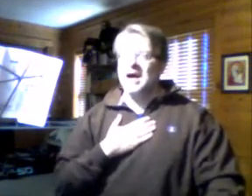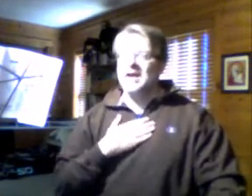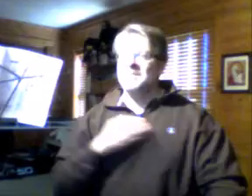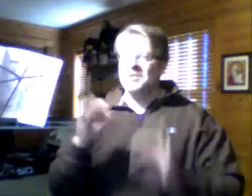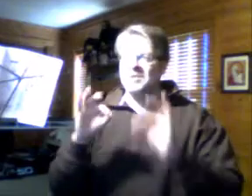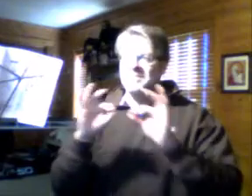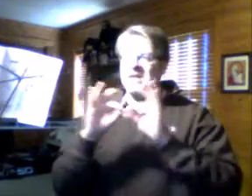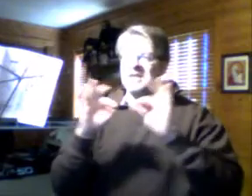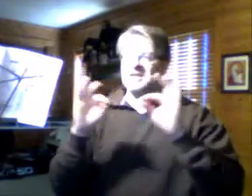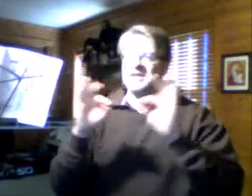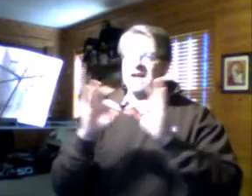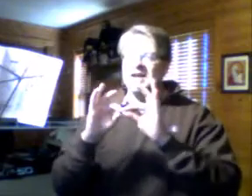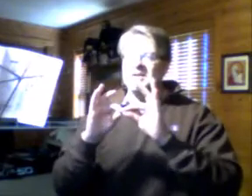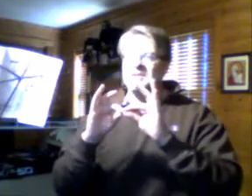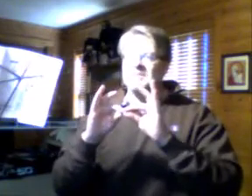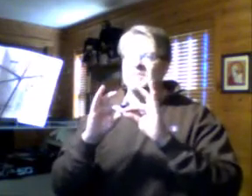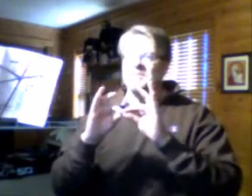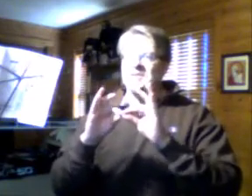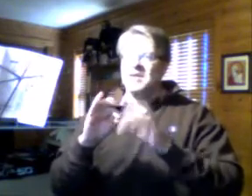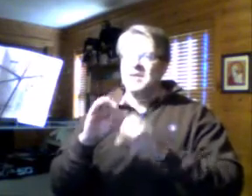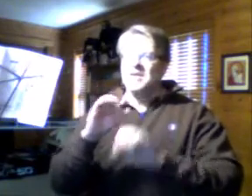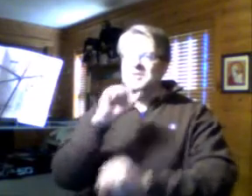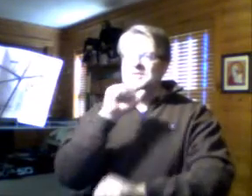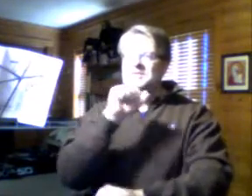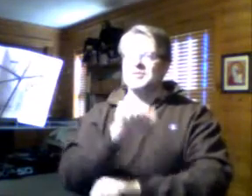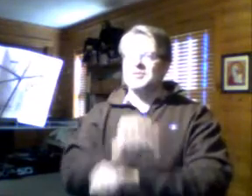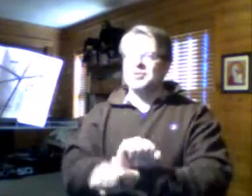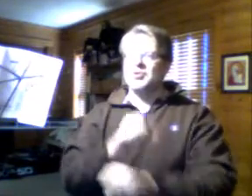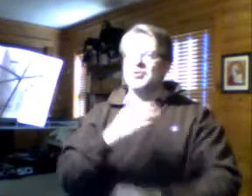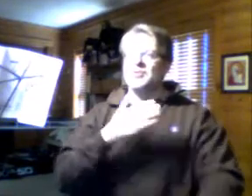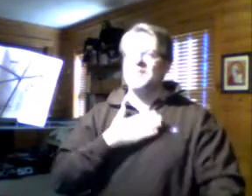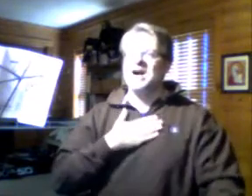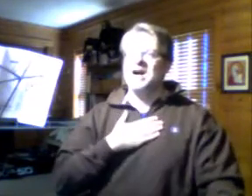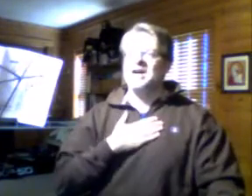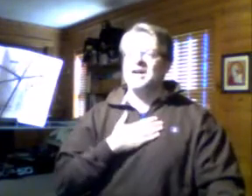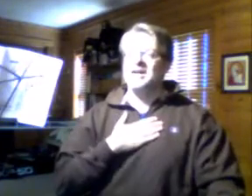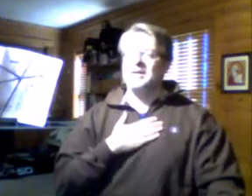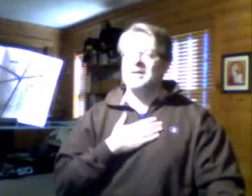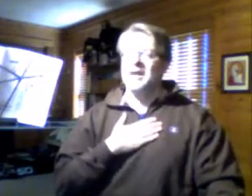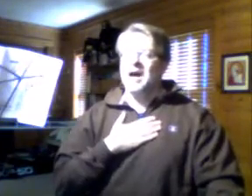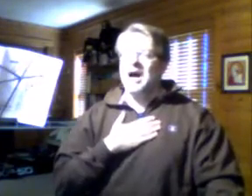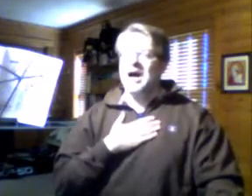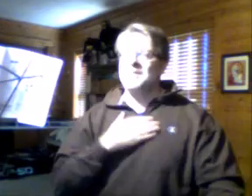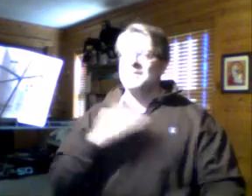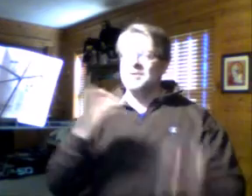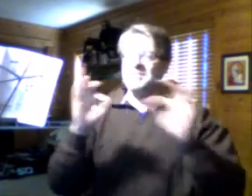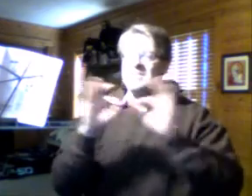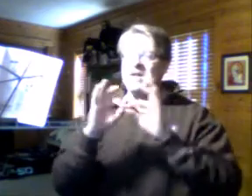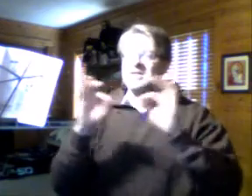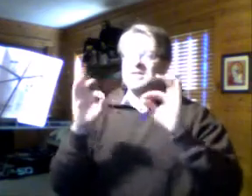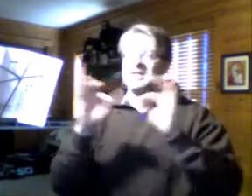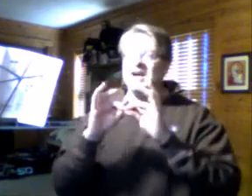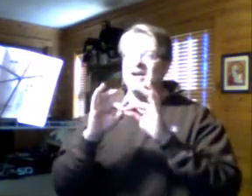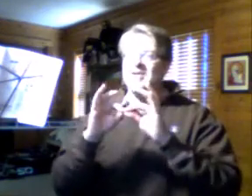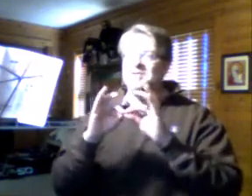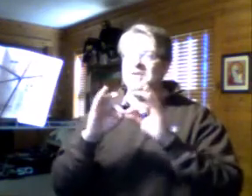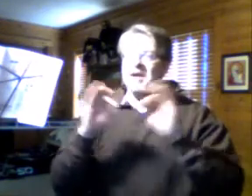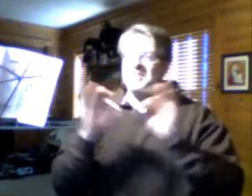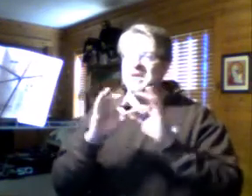I'm gonna make it count. This little chore of mine, I'm gonna make it count. Make